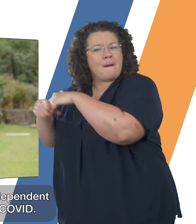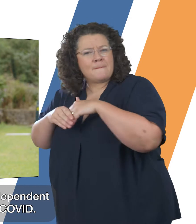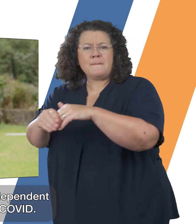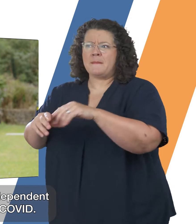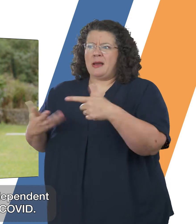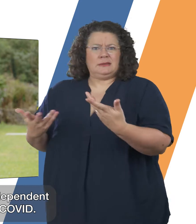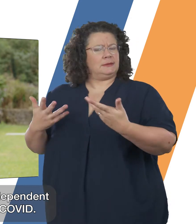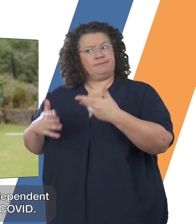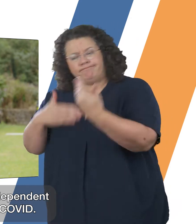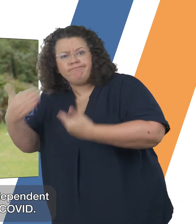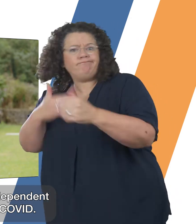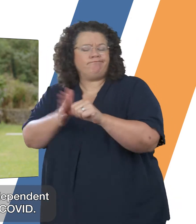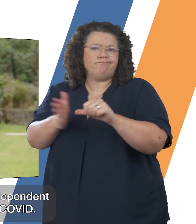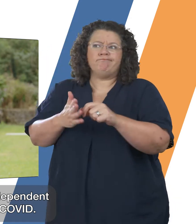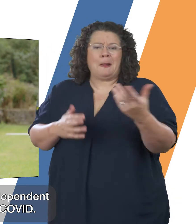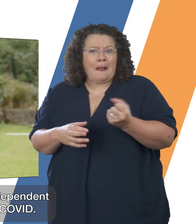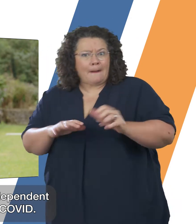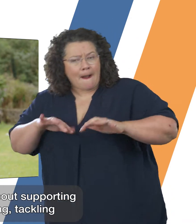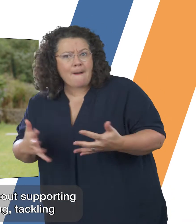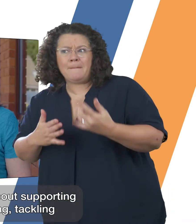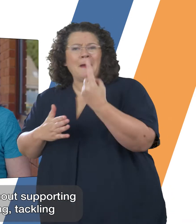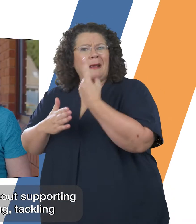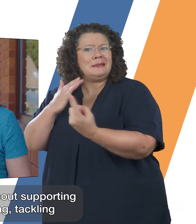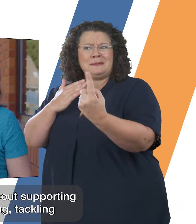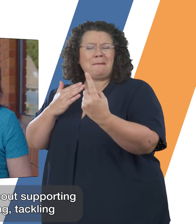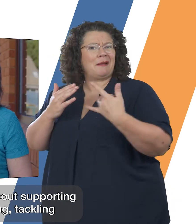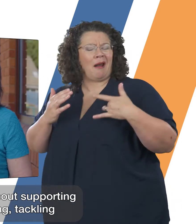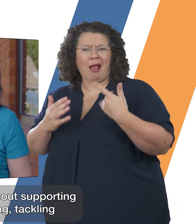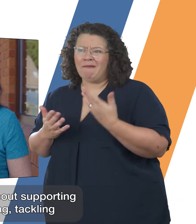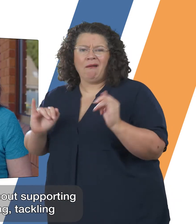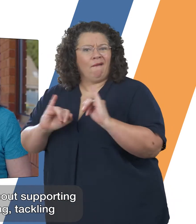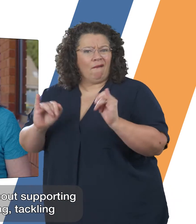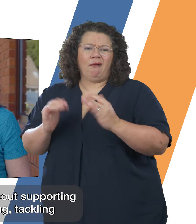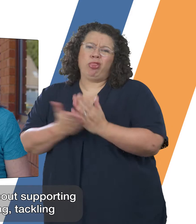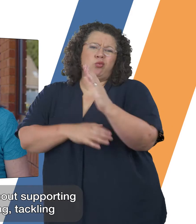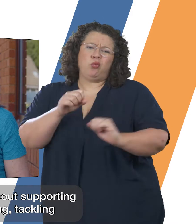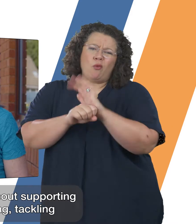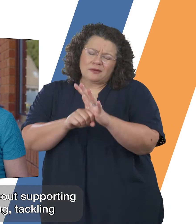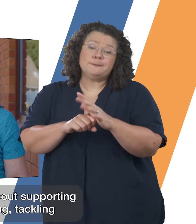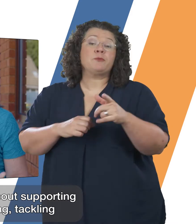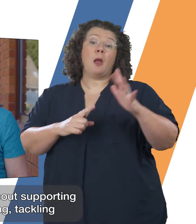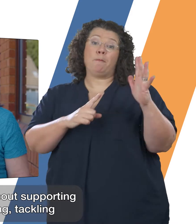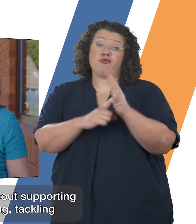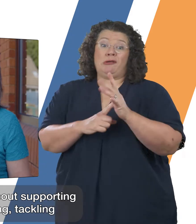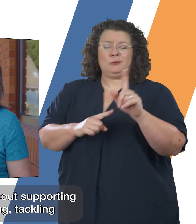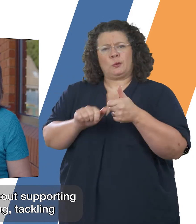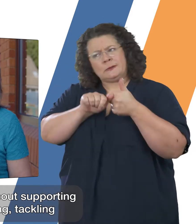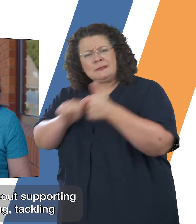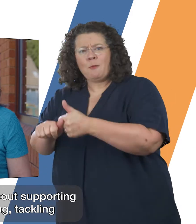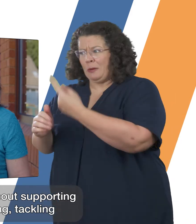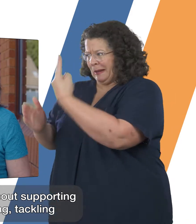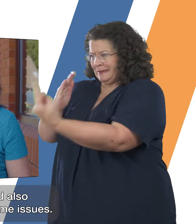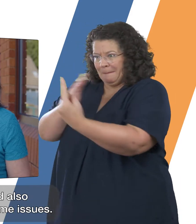loss, independent living due to COVID. The priorities were about supporting independent